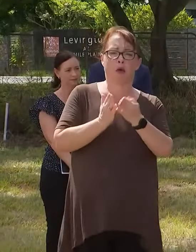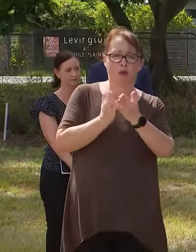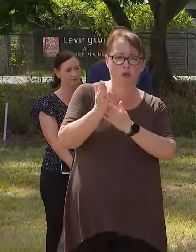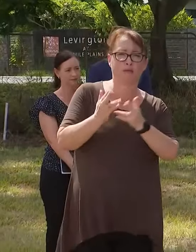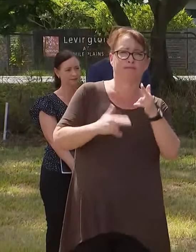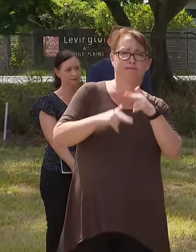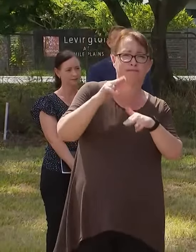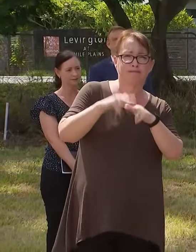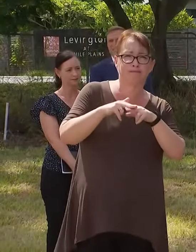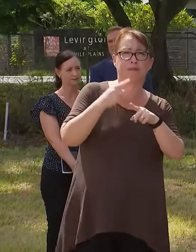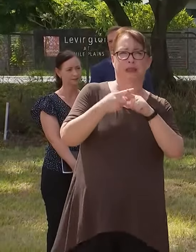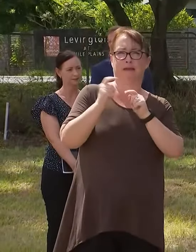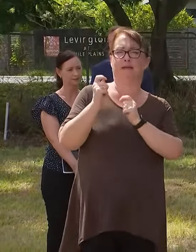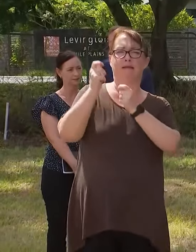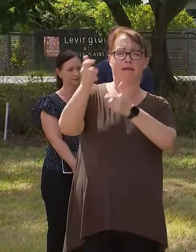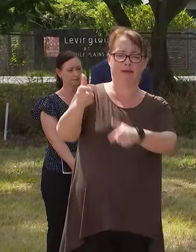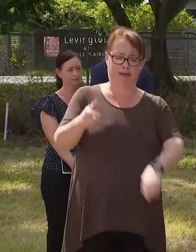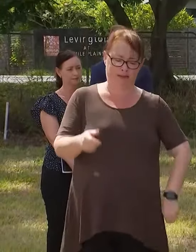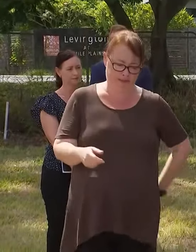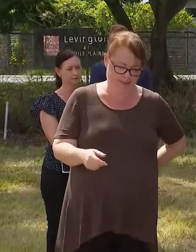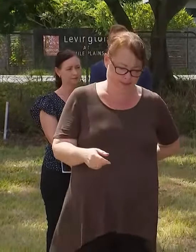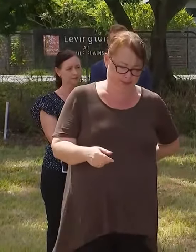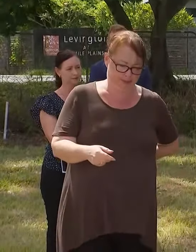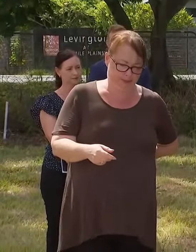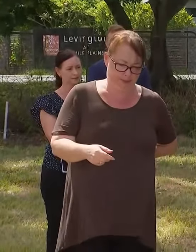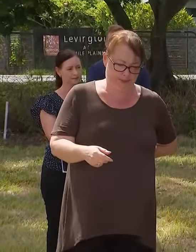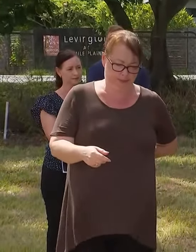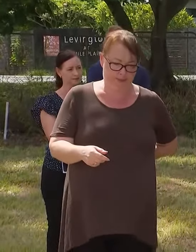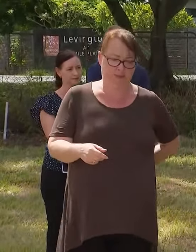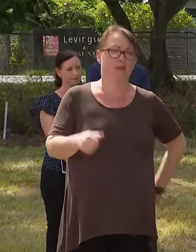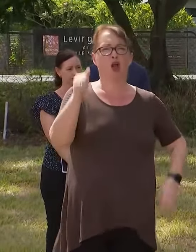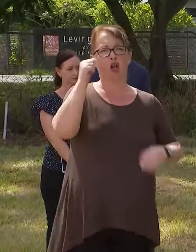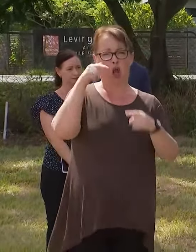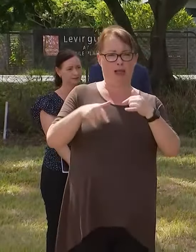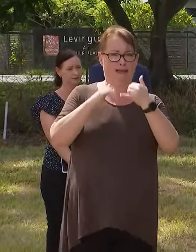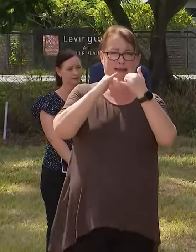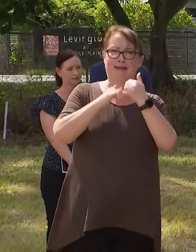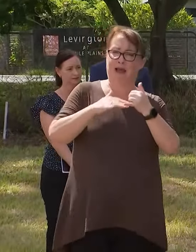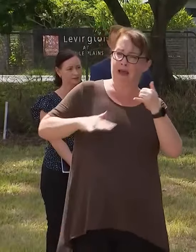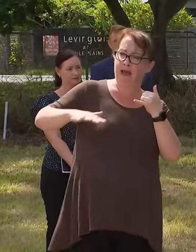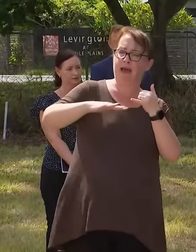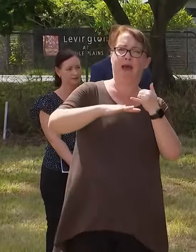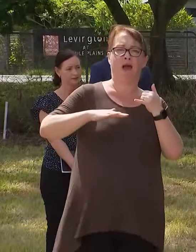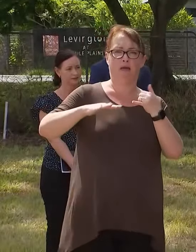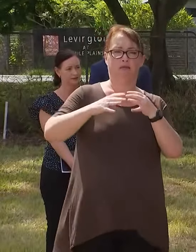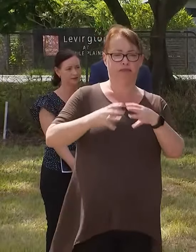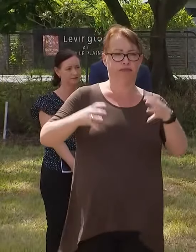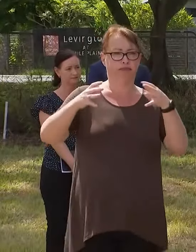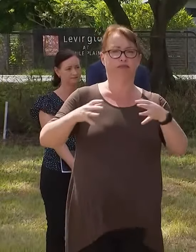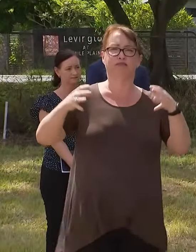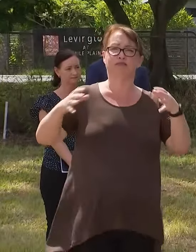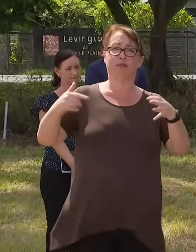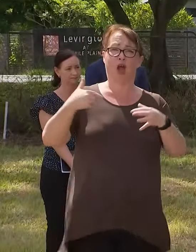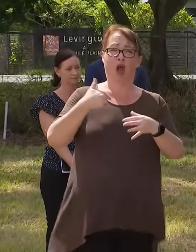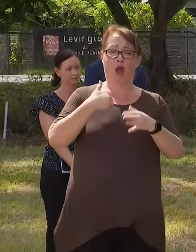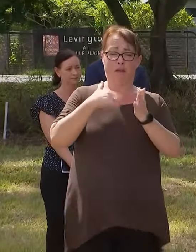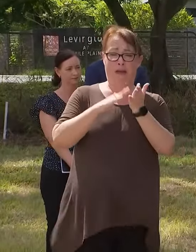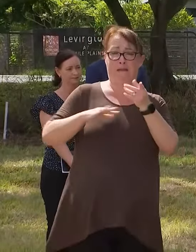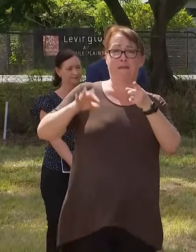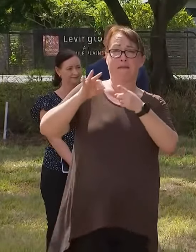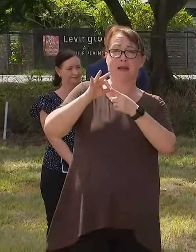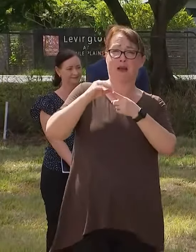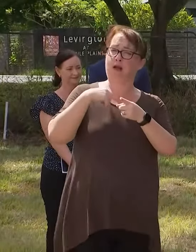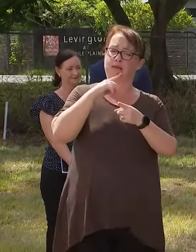and beyond. I know the Southside has had significant growth, and as the member, I have to say it's the place to